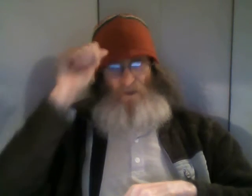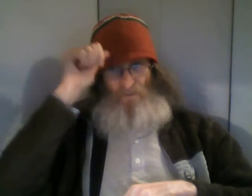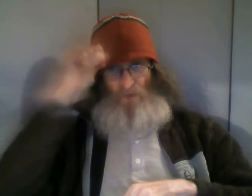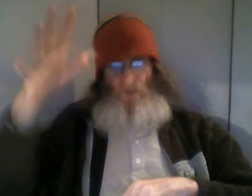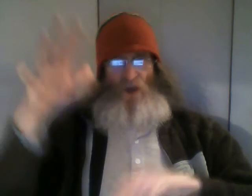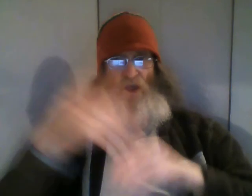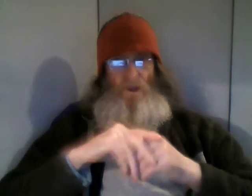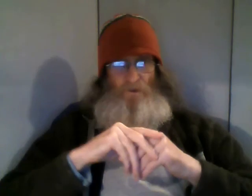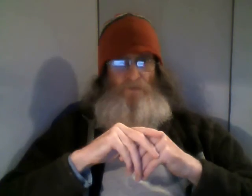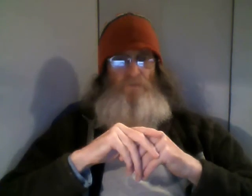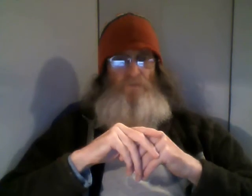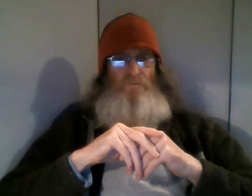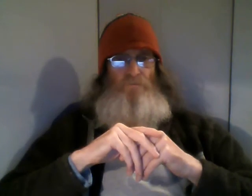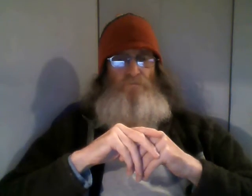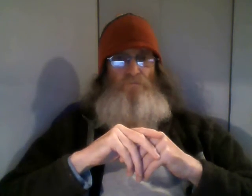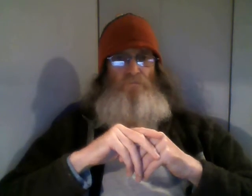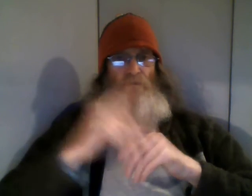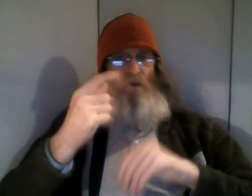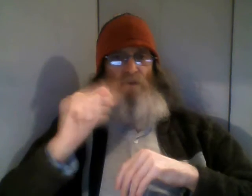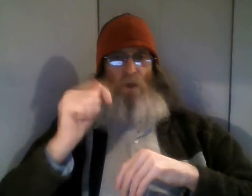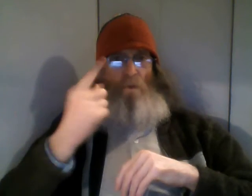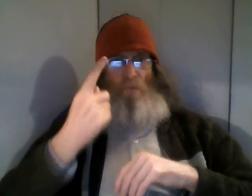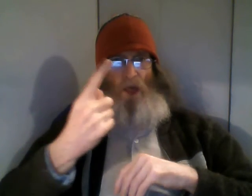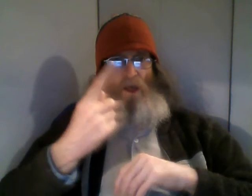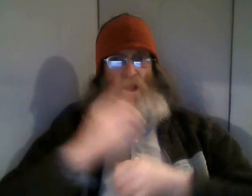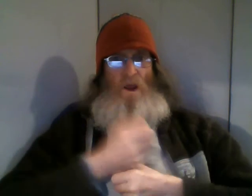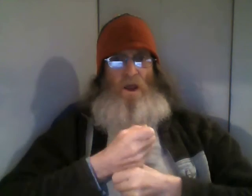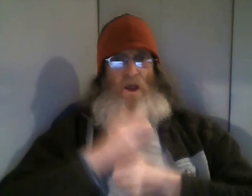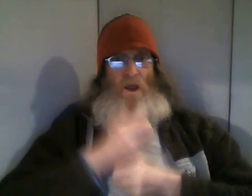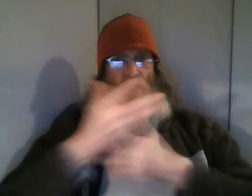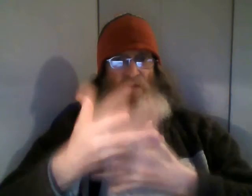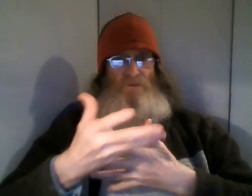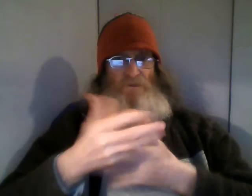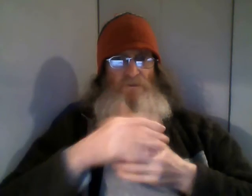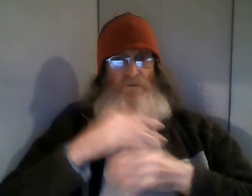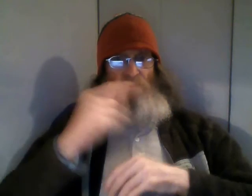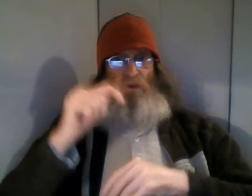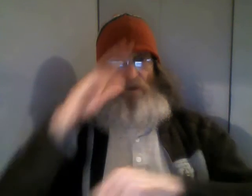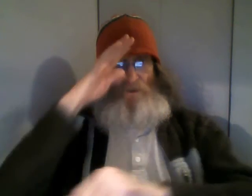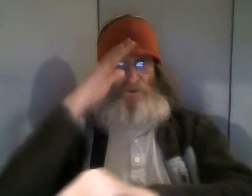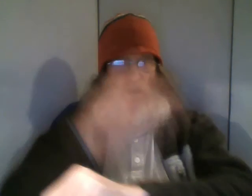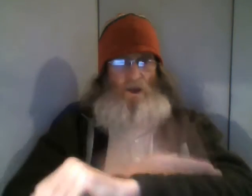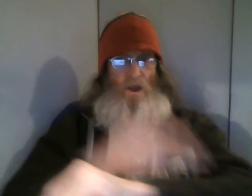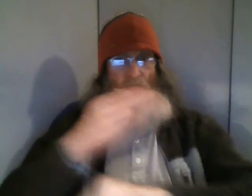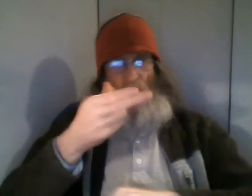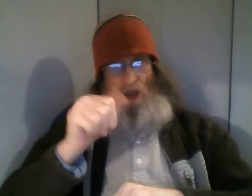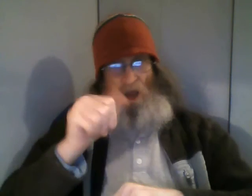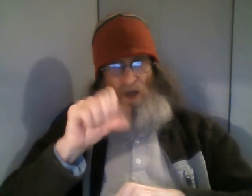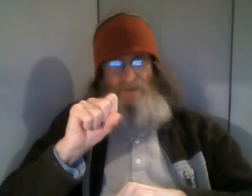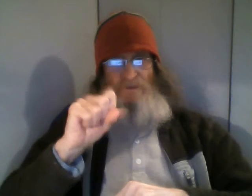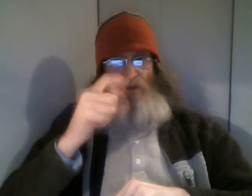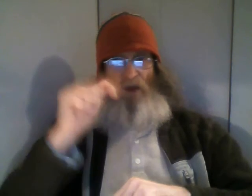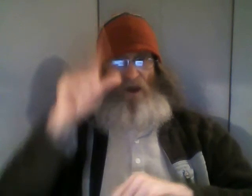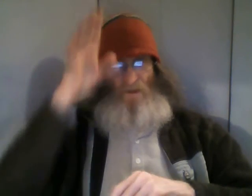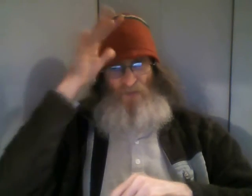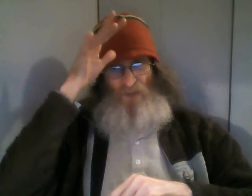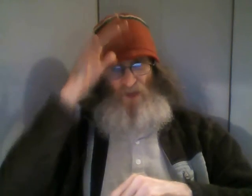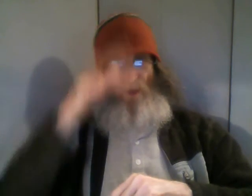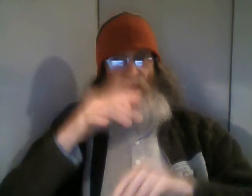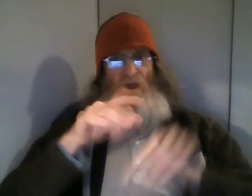Wayfair, you got just what I need. And everything from my home, you got it for me. Every single inch is quite like this. Every color inside